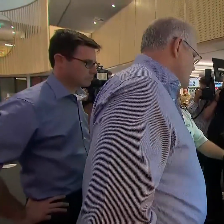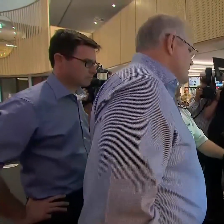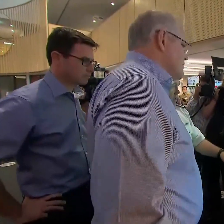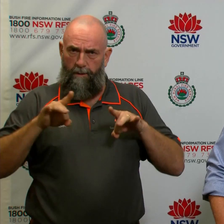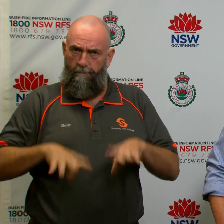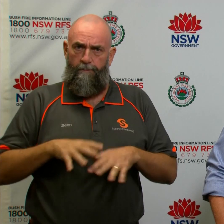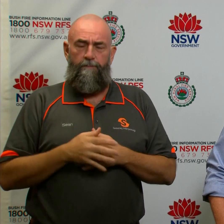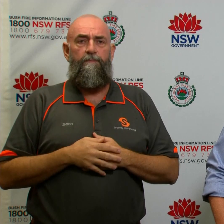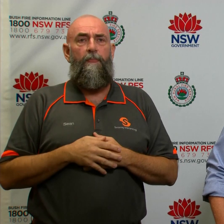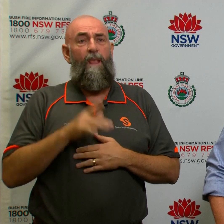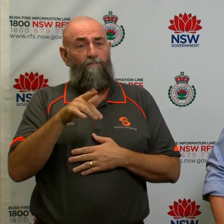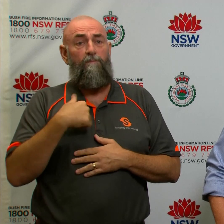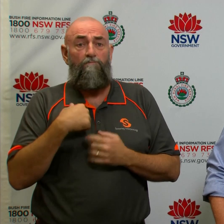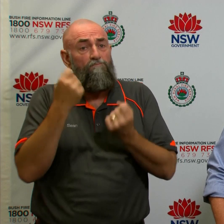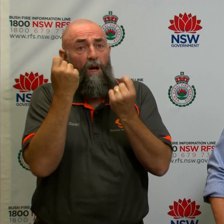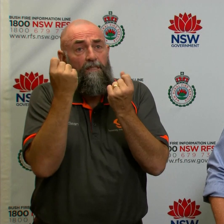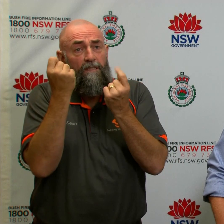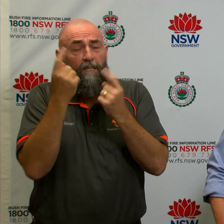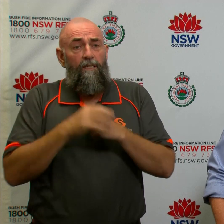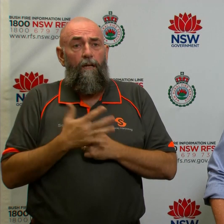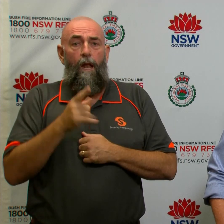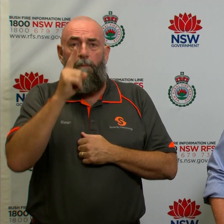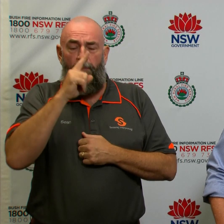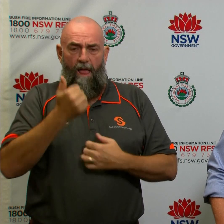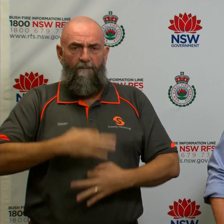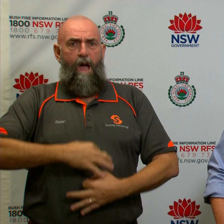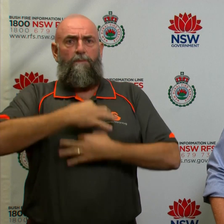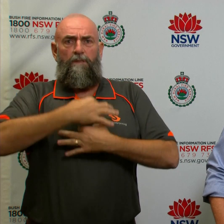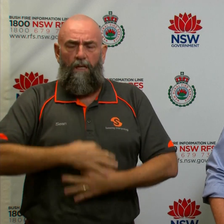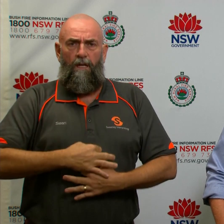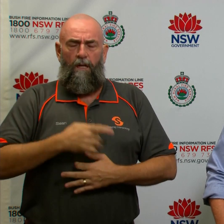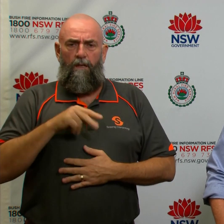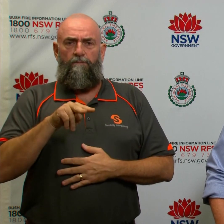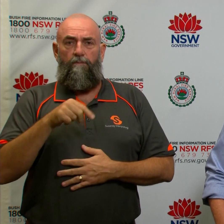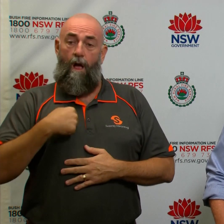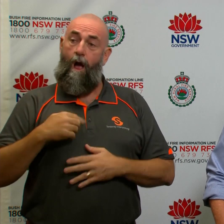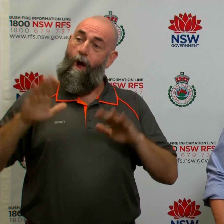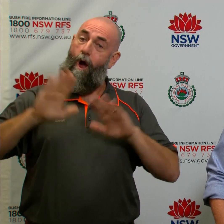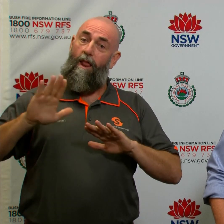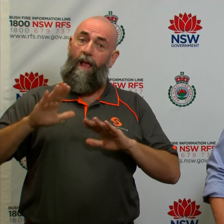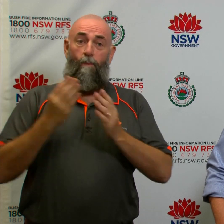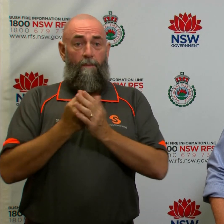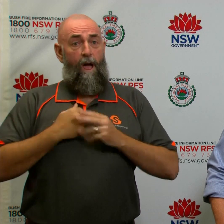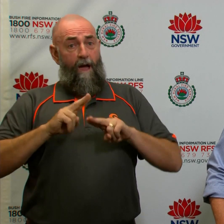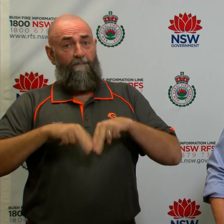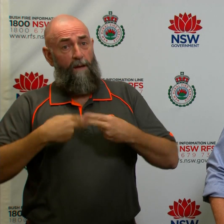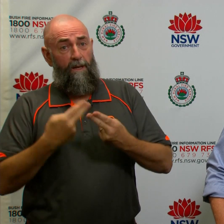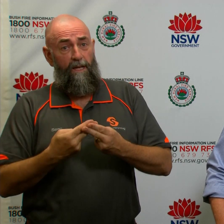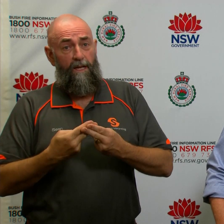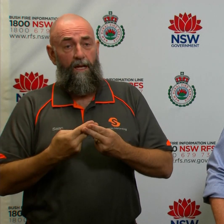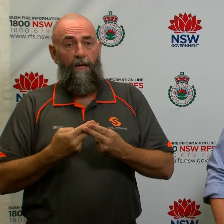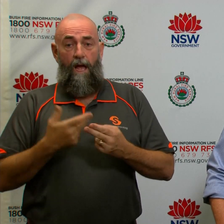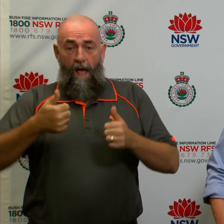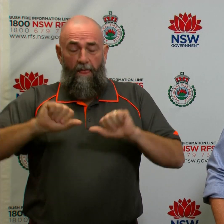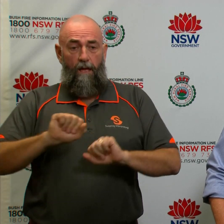Sunday. I get it that people would have been upset to know that I was holidaying with my family while their families